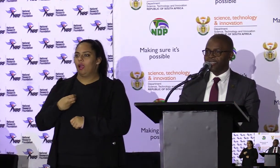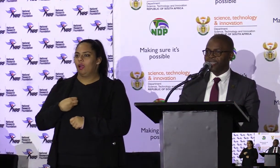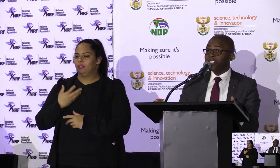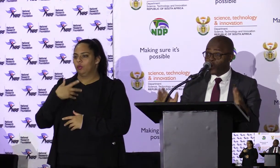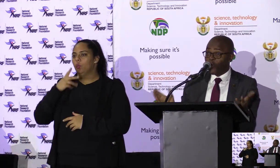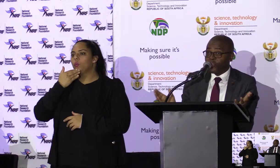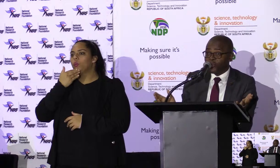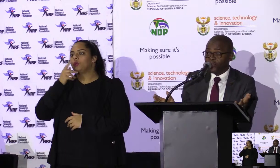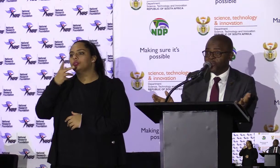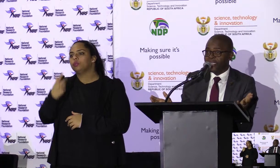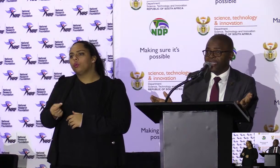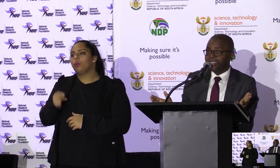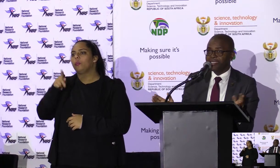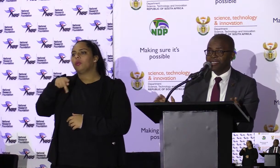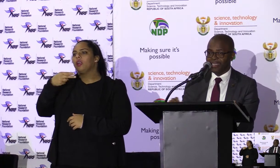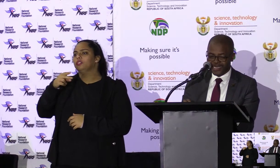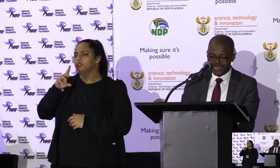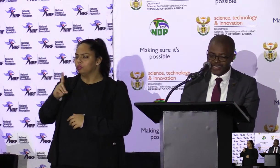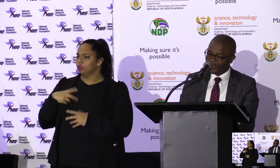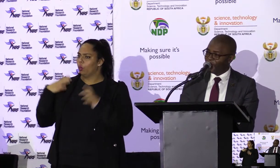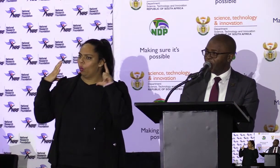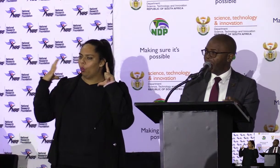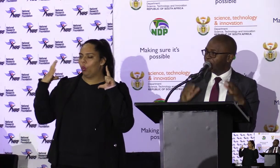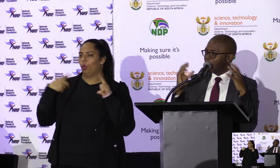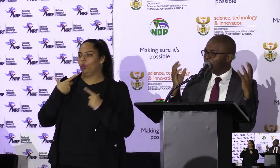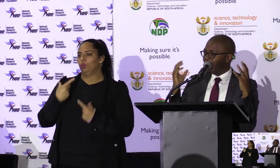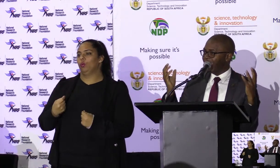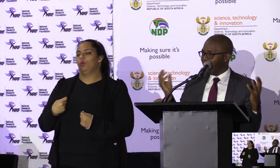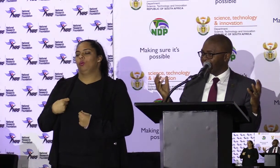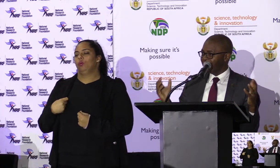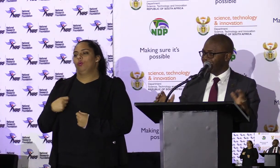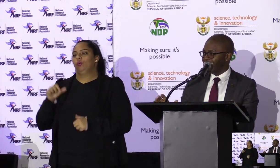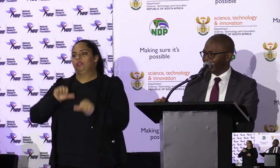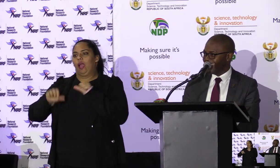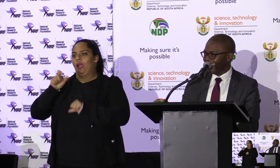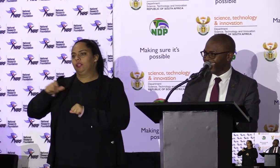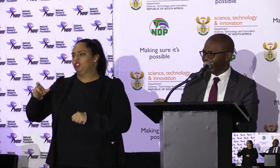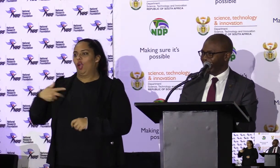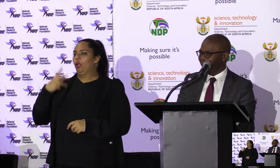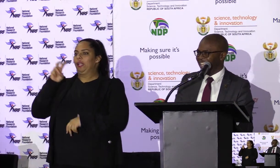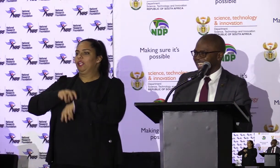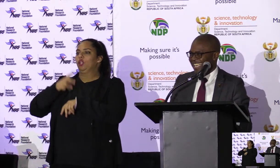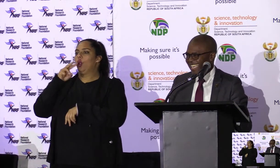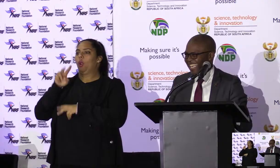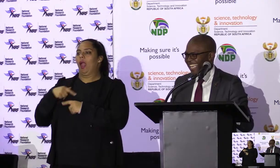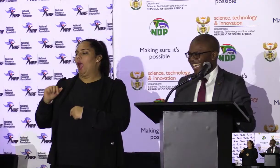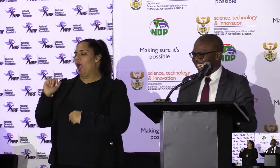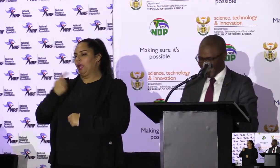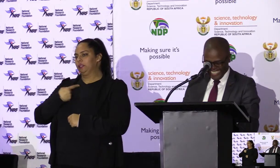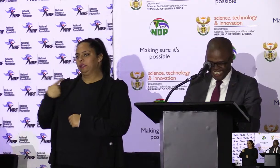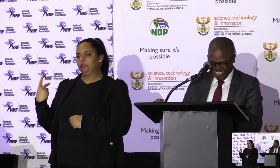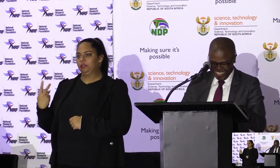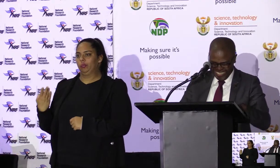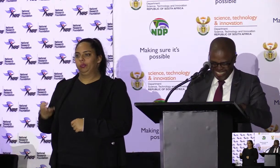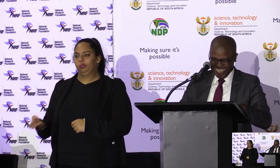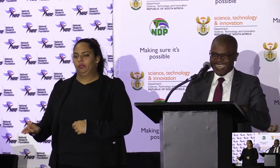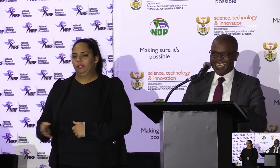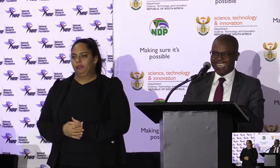doing PhD. It's cool to do science. So you don't have to look like us, Derek.